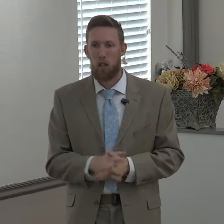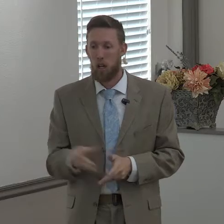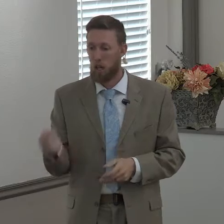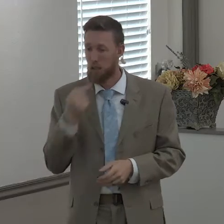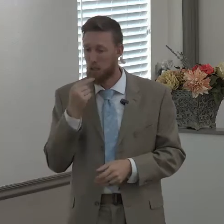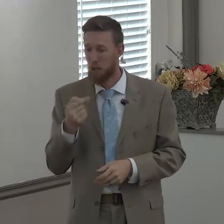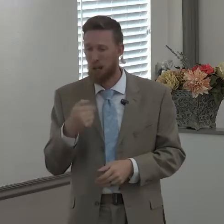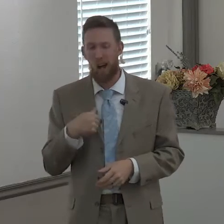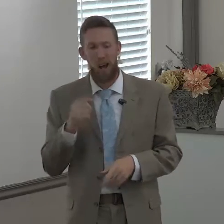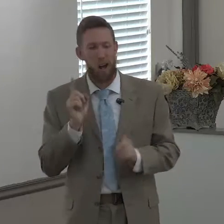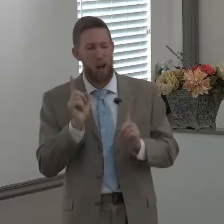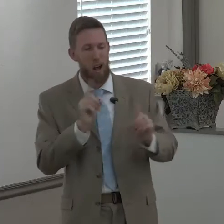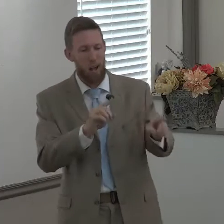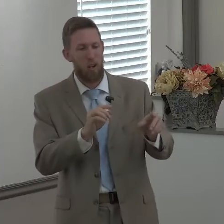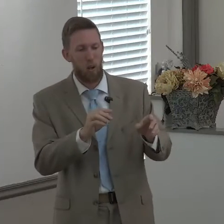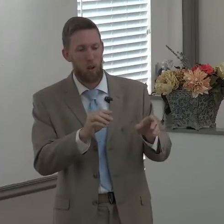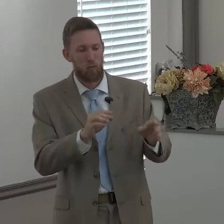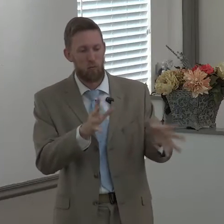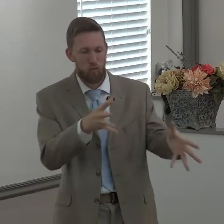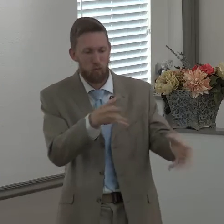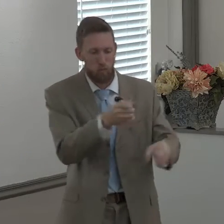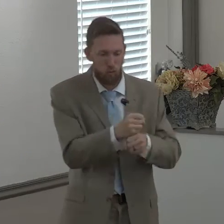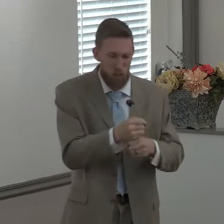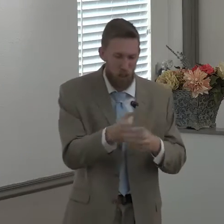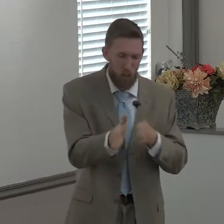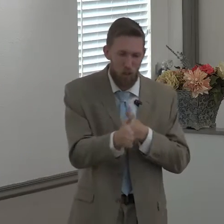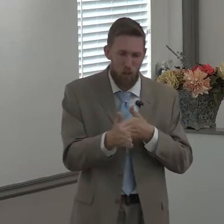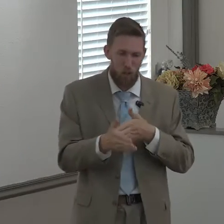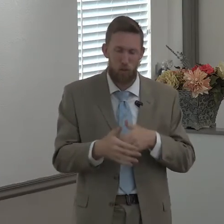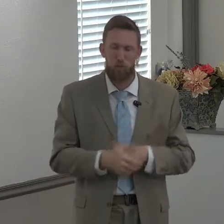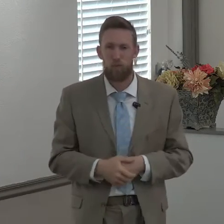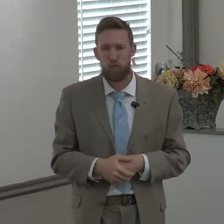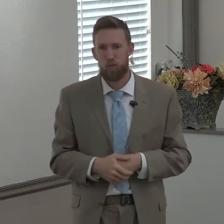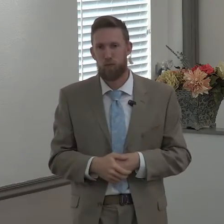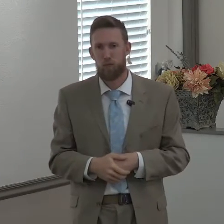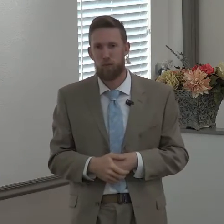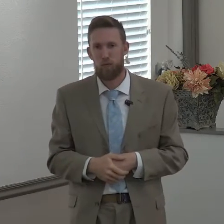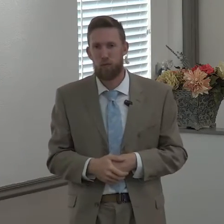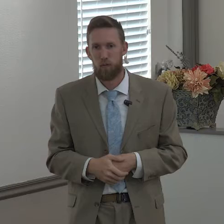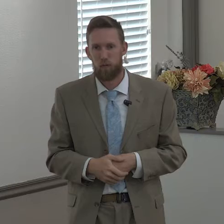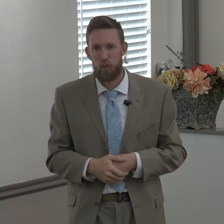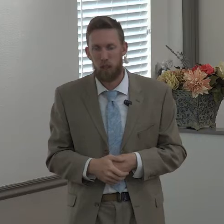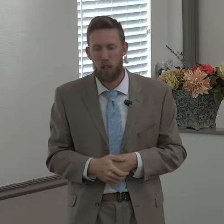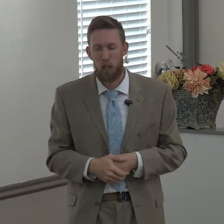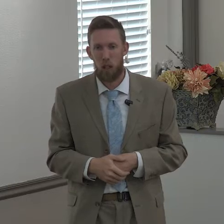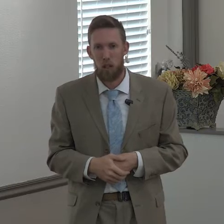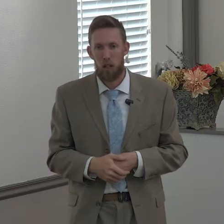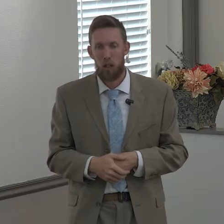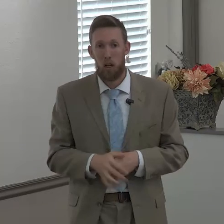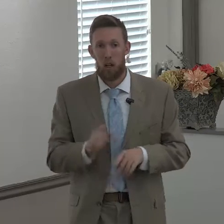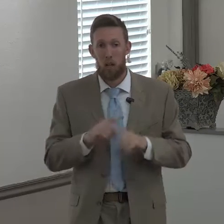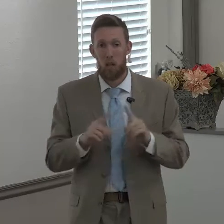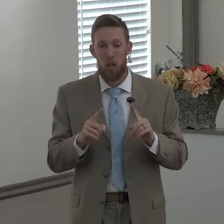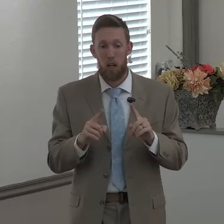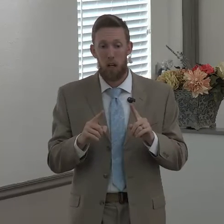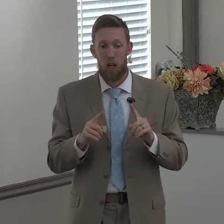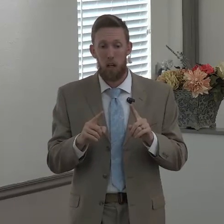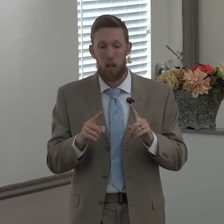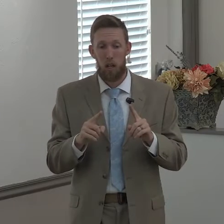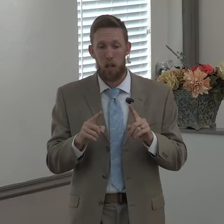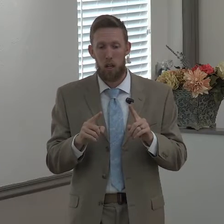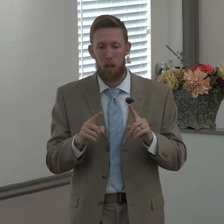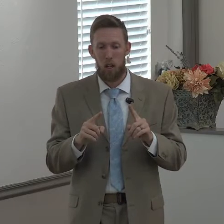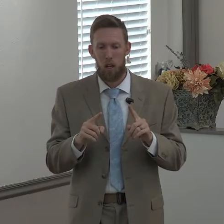said, I go fishing. That was a statement he never made in over